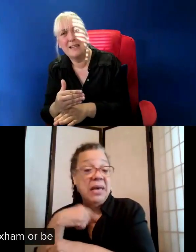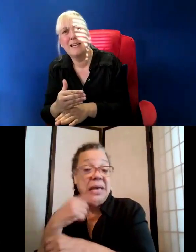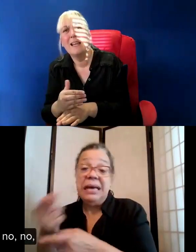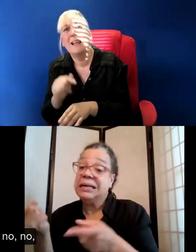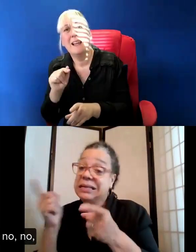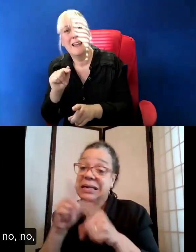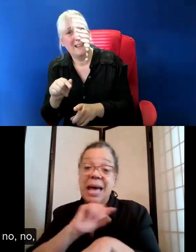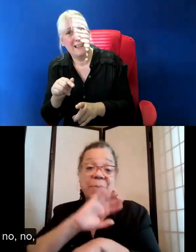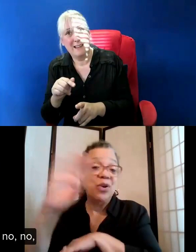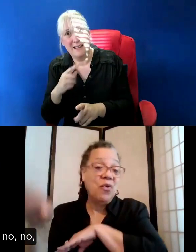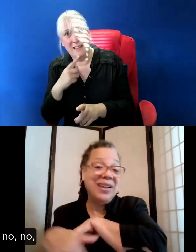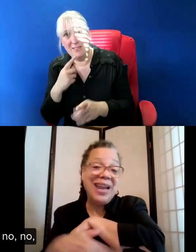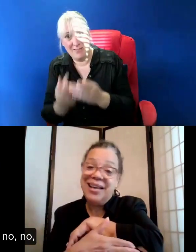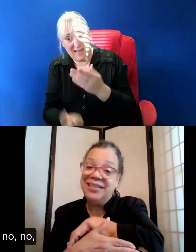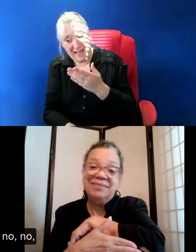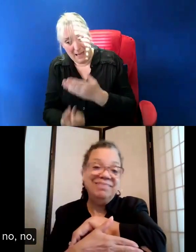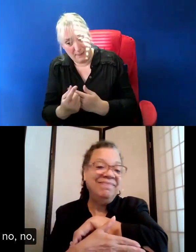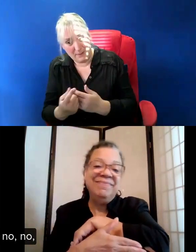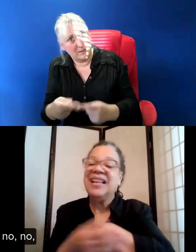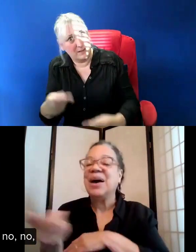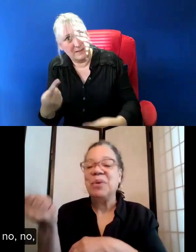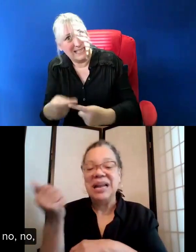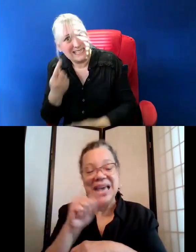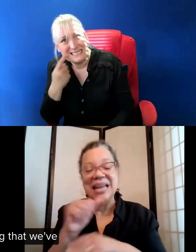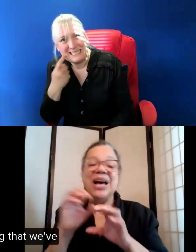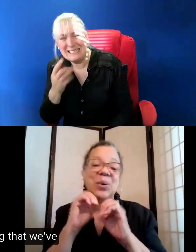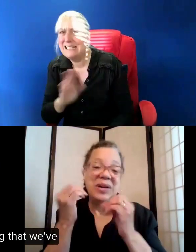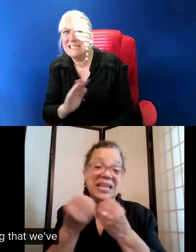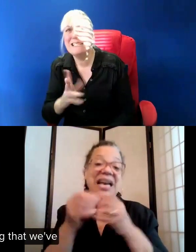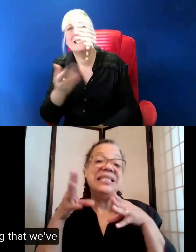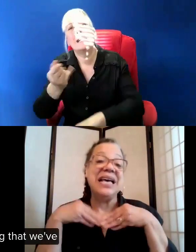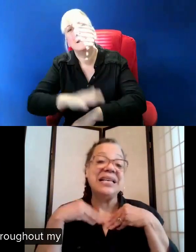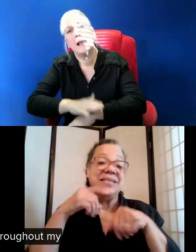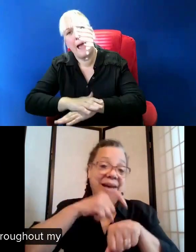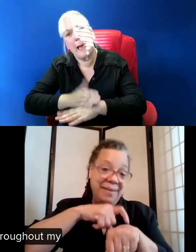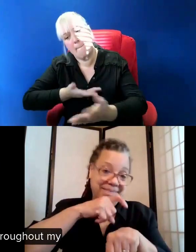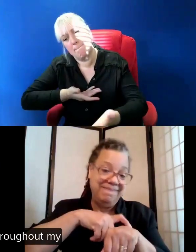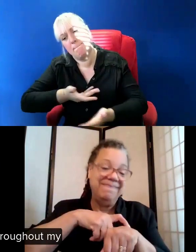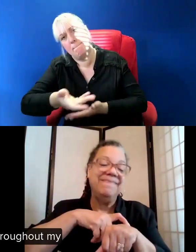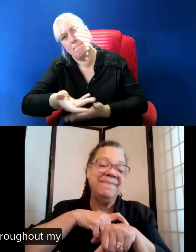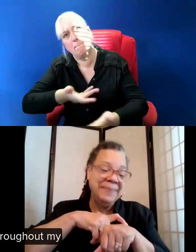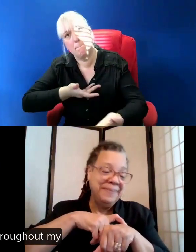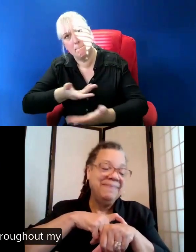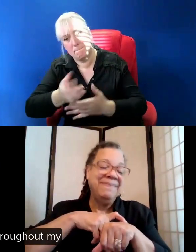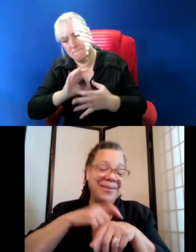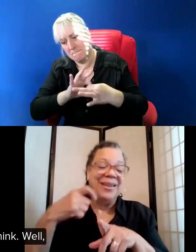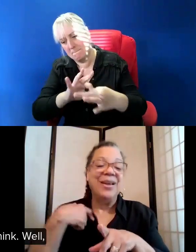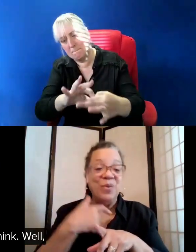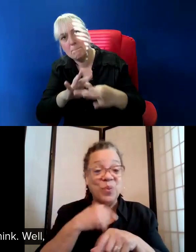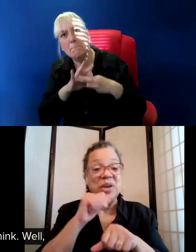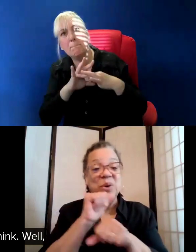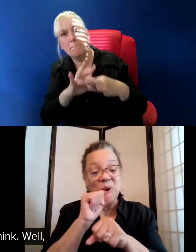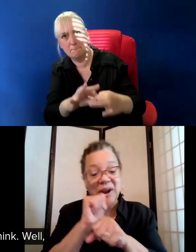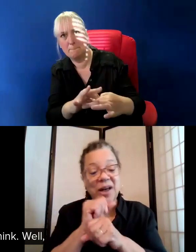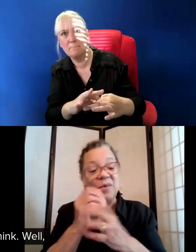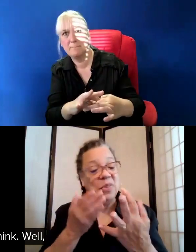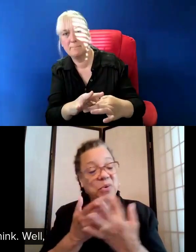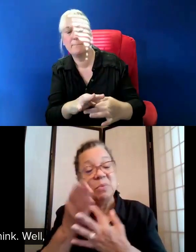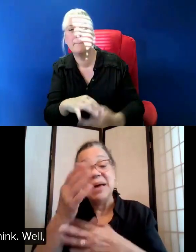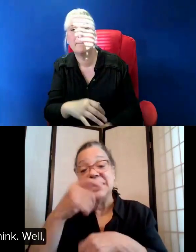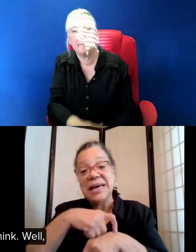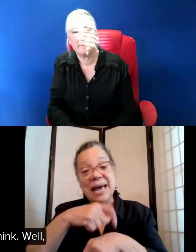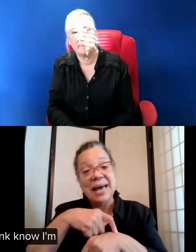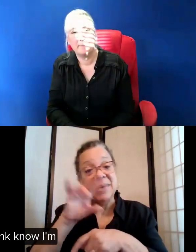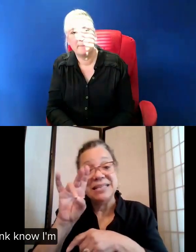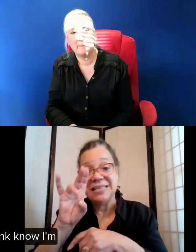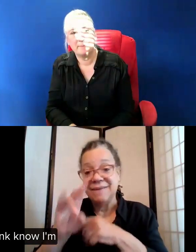Wrexham or be it at any organization. No, it's something that we've worked on throughout my time at Wrexham. And I